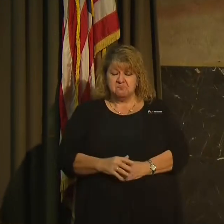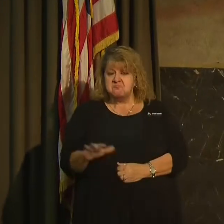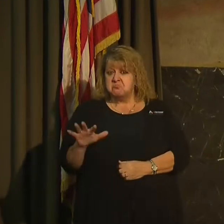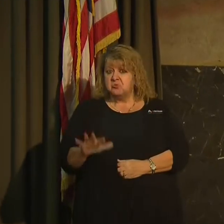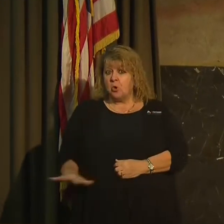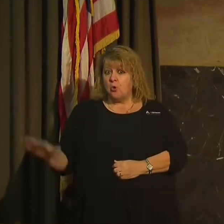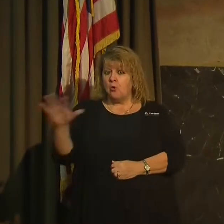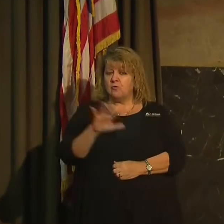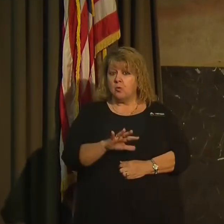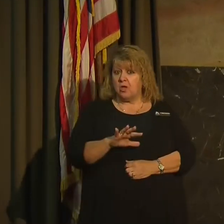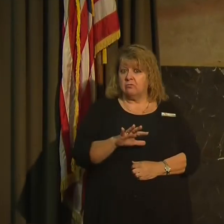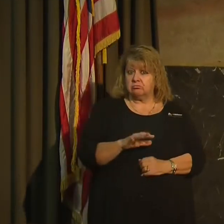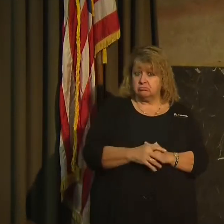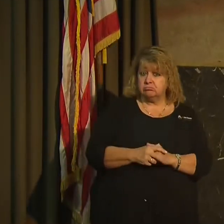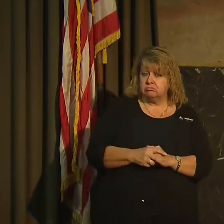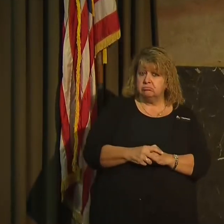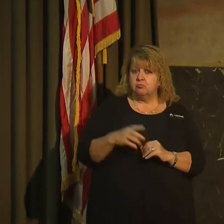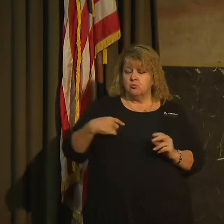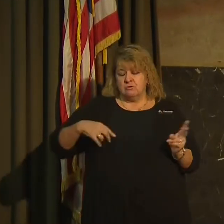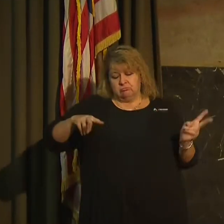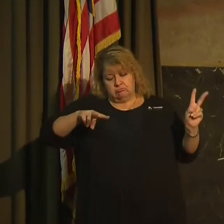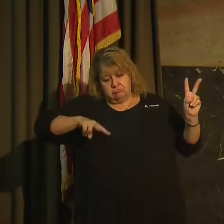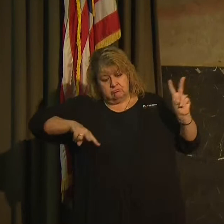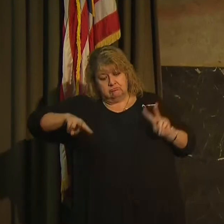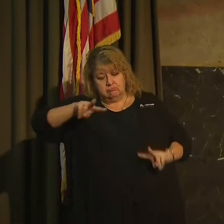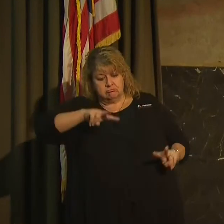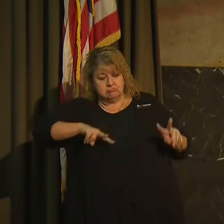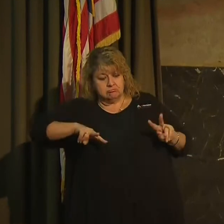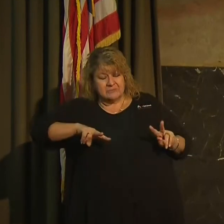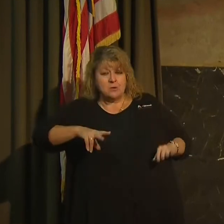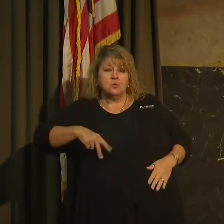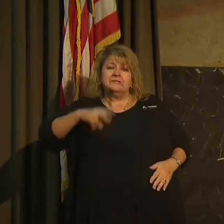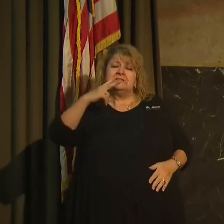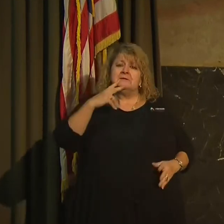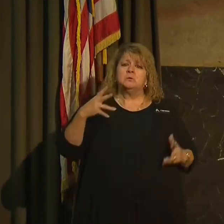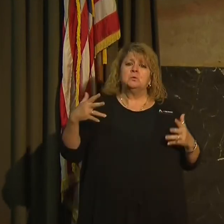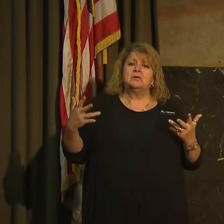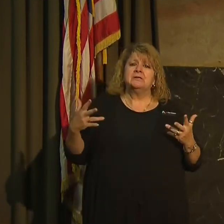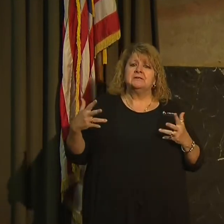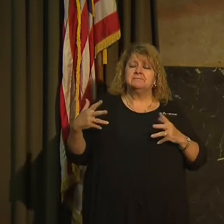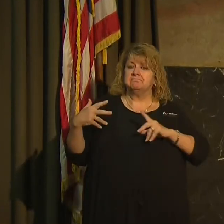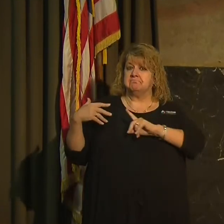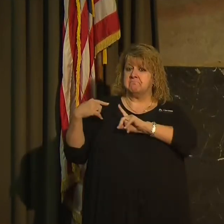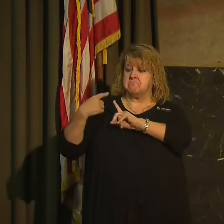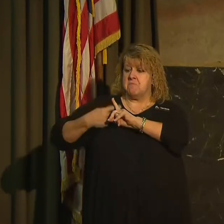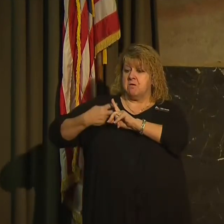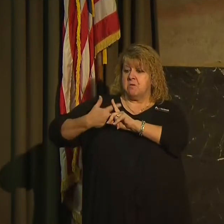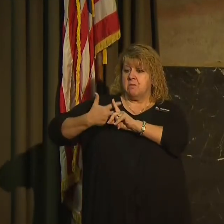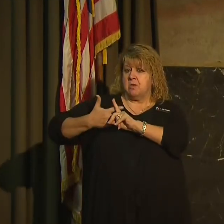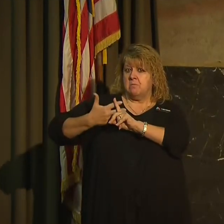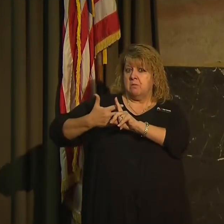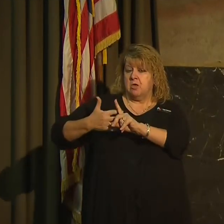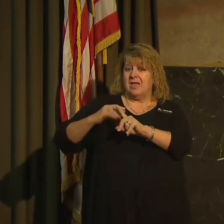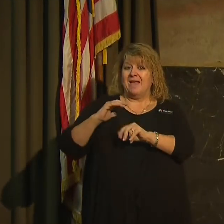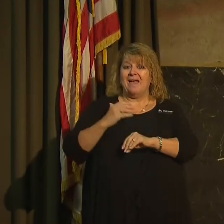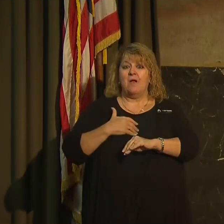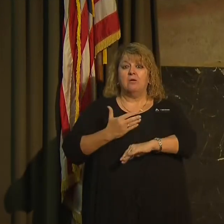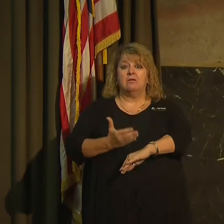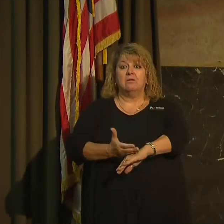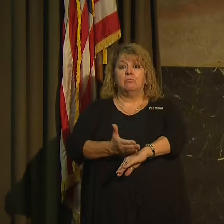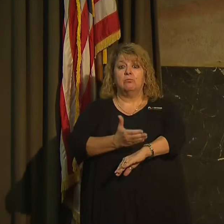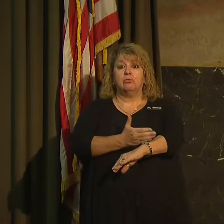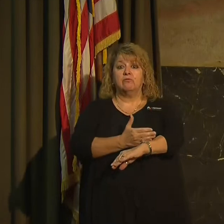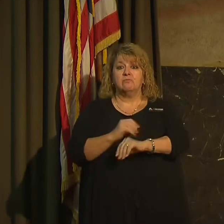Overall, from a high level, we continue to see several months now of sustained improvement with